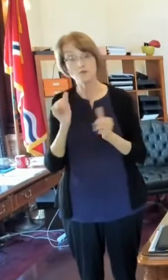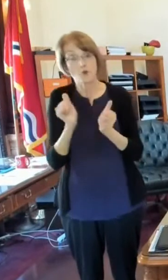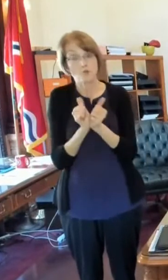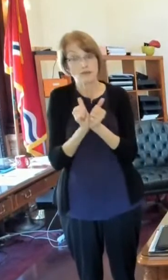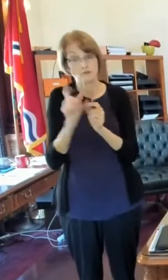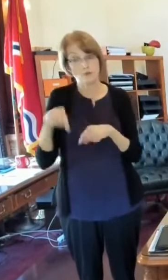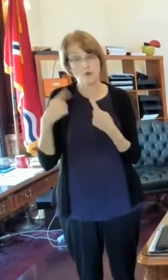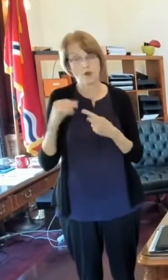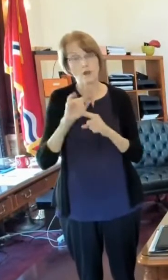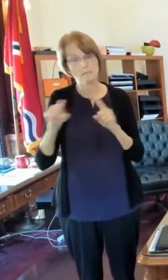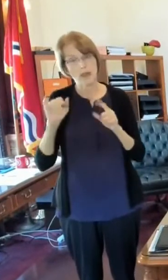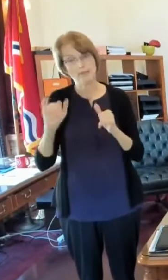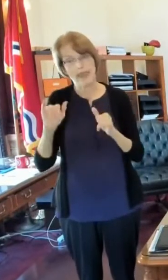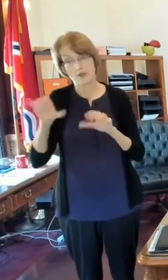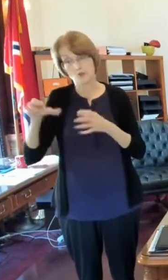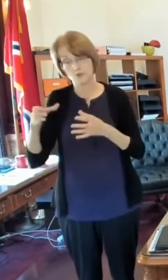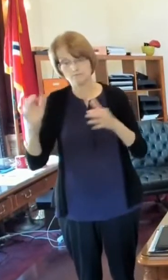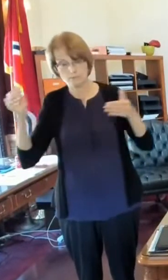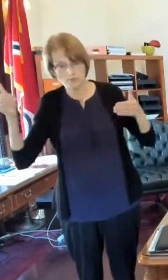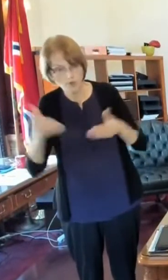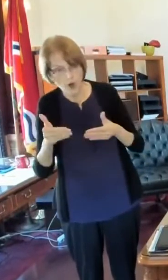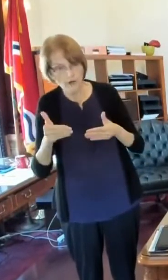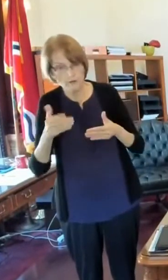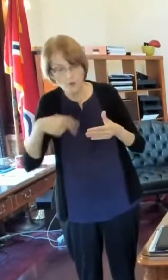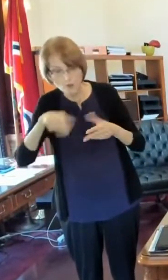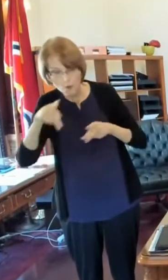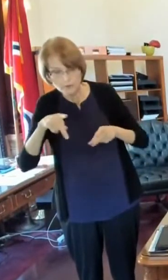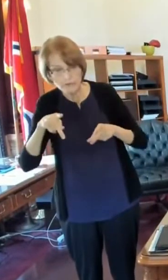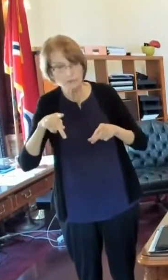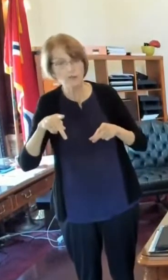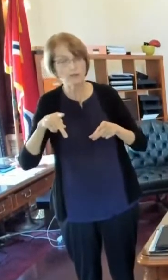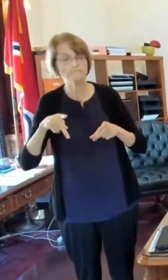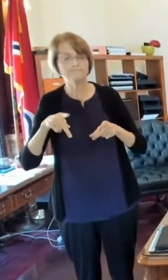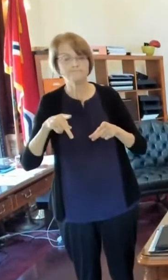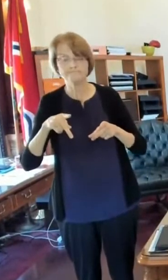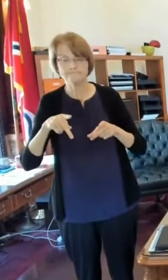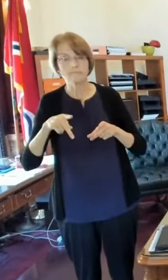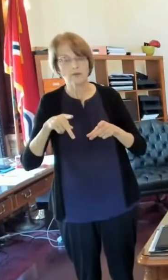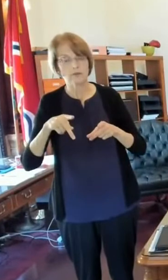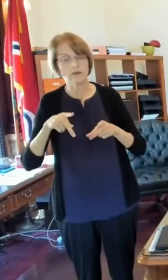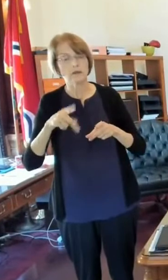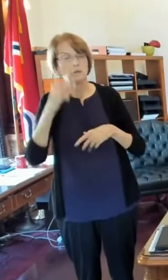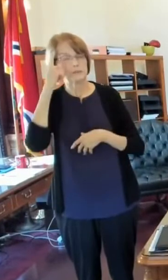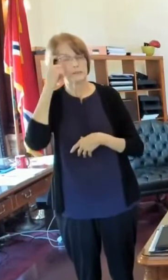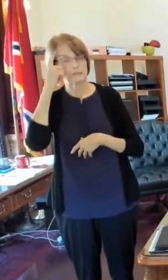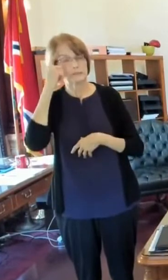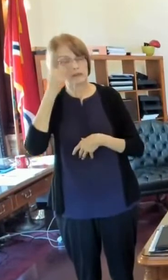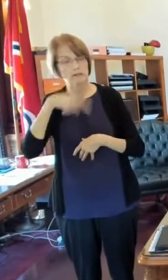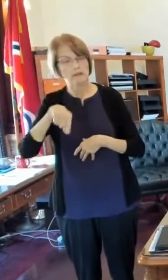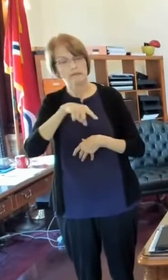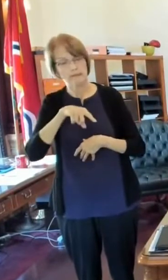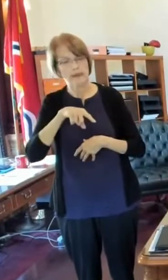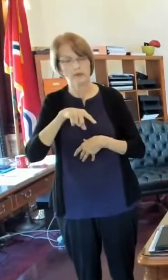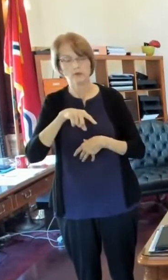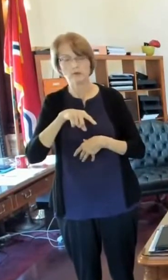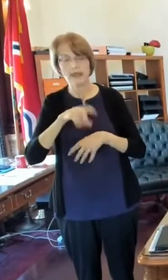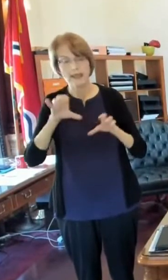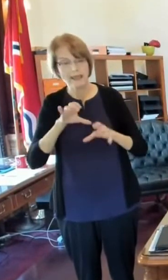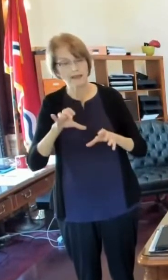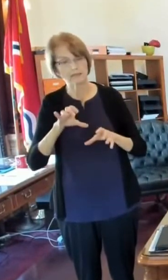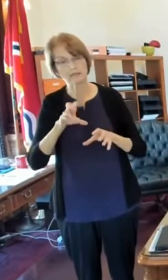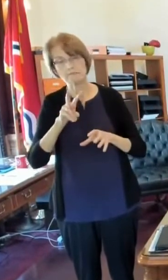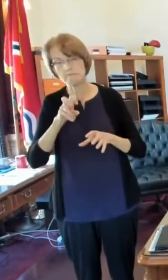a very targeted enforcement on people, on individuals that are believed to be very active,